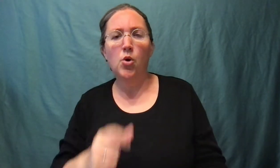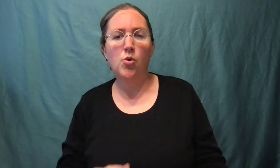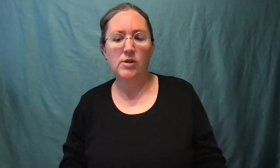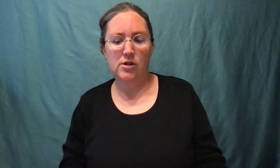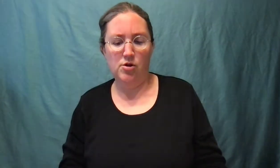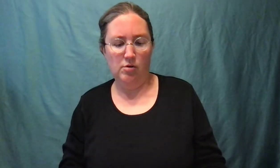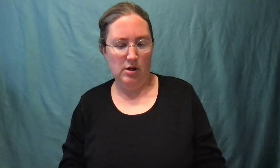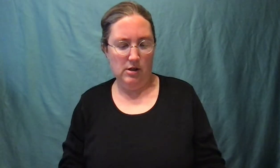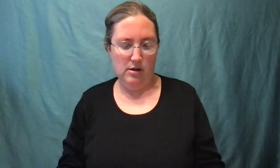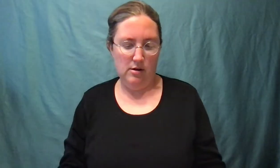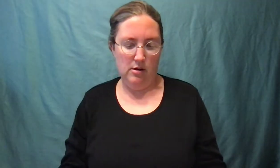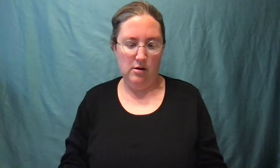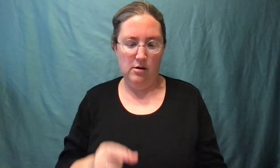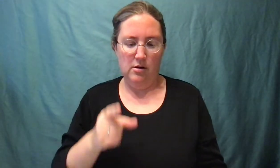Who's a student?